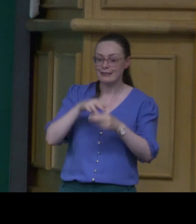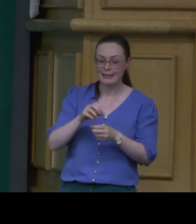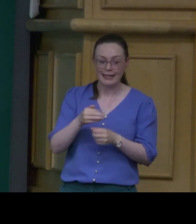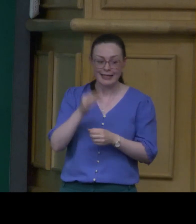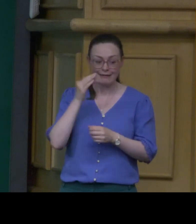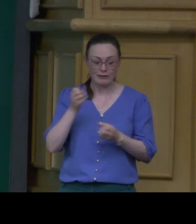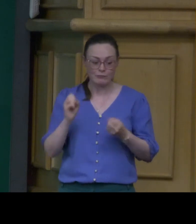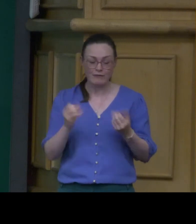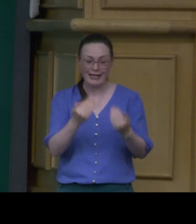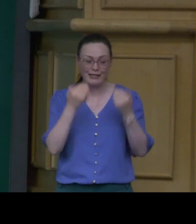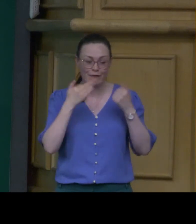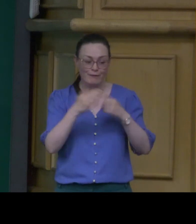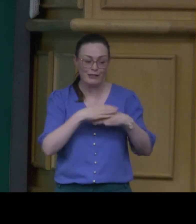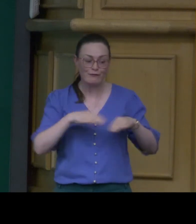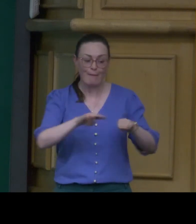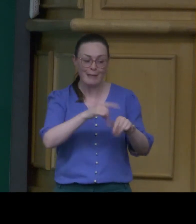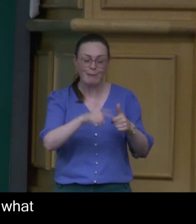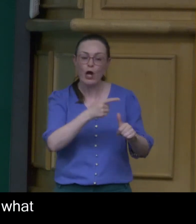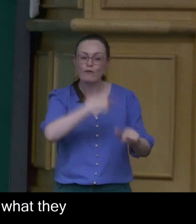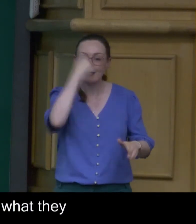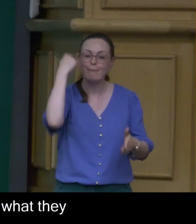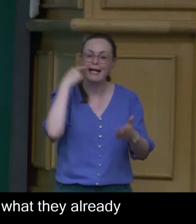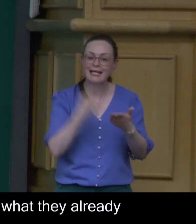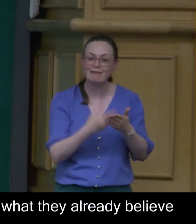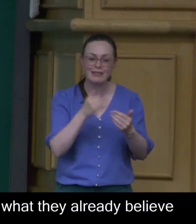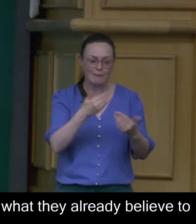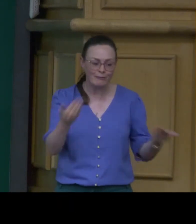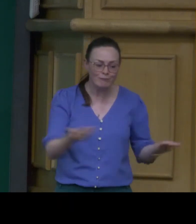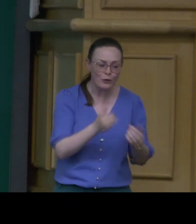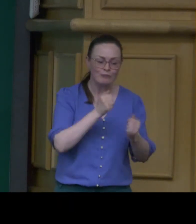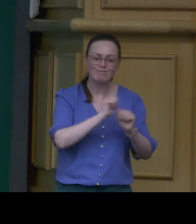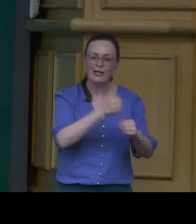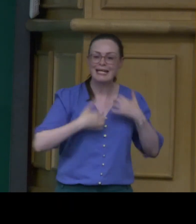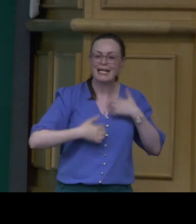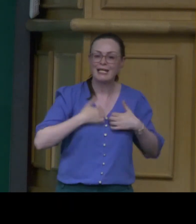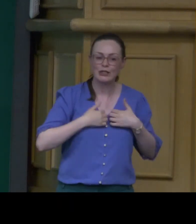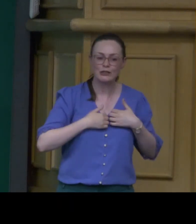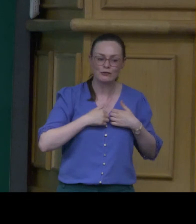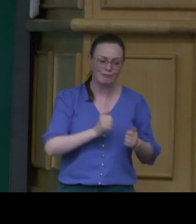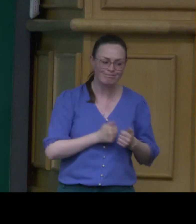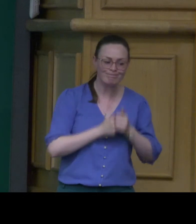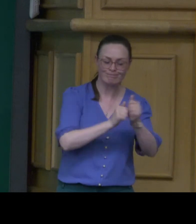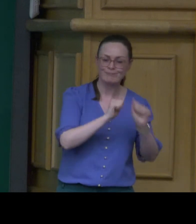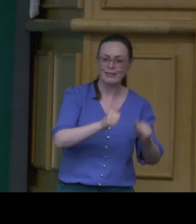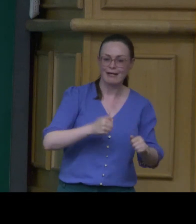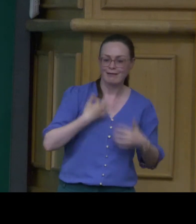already believe, to try and accentuate what they already are interested in as a way of